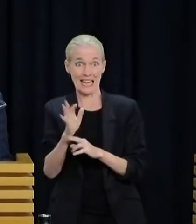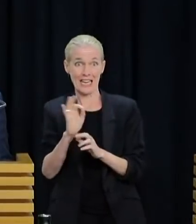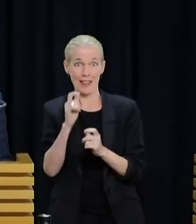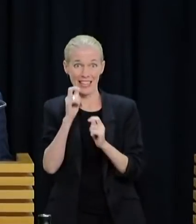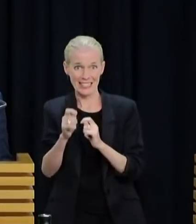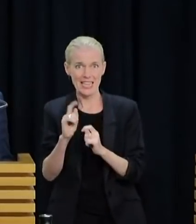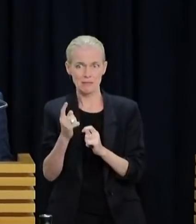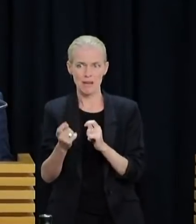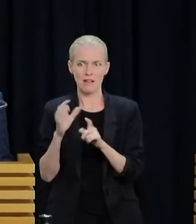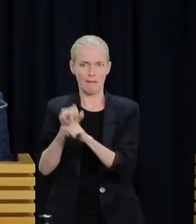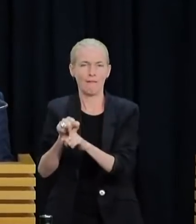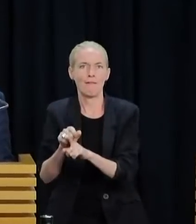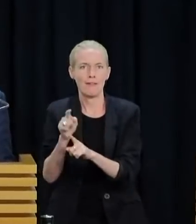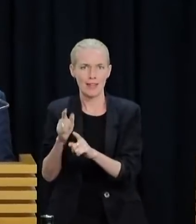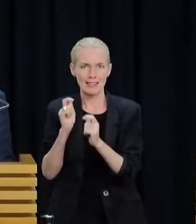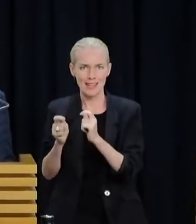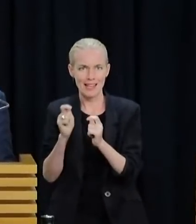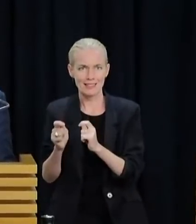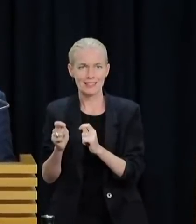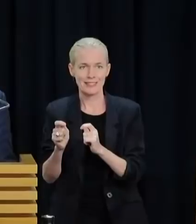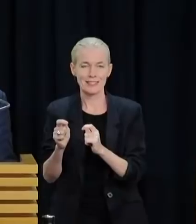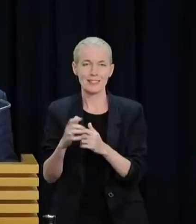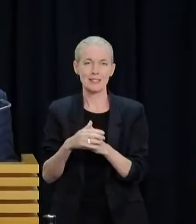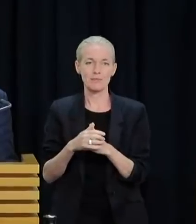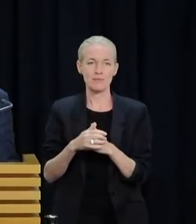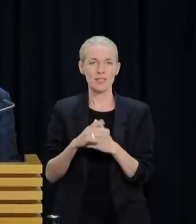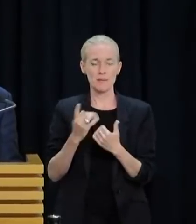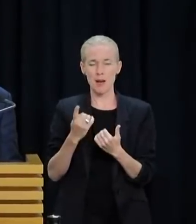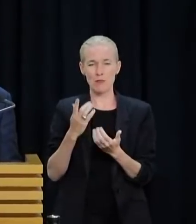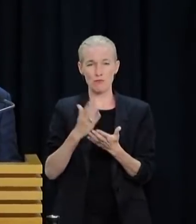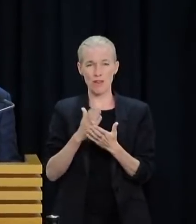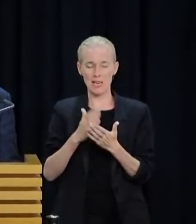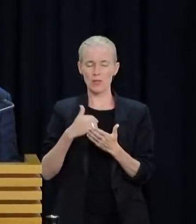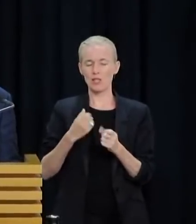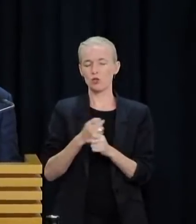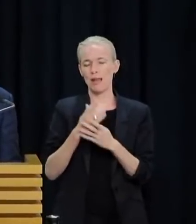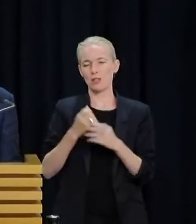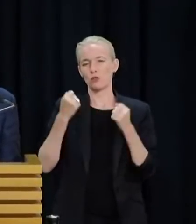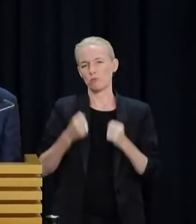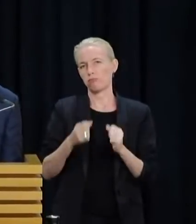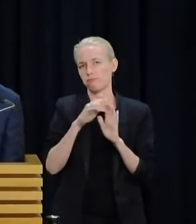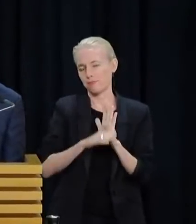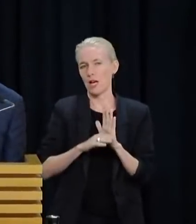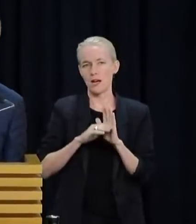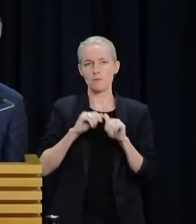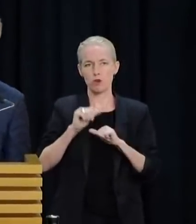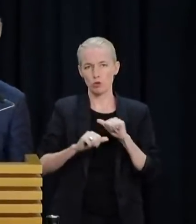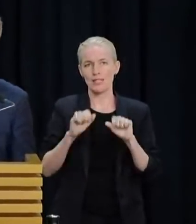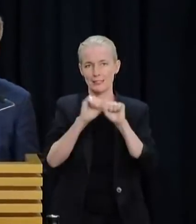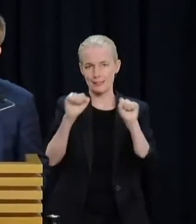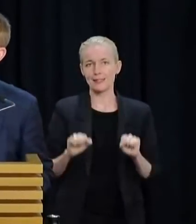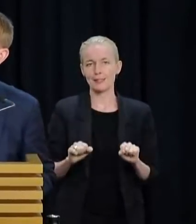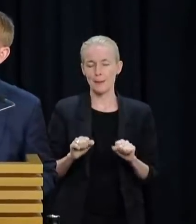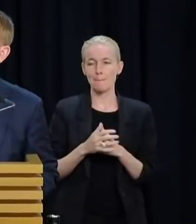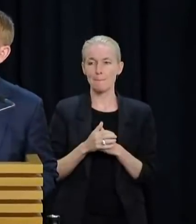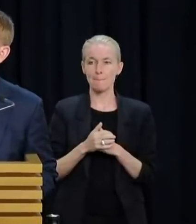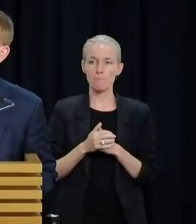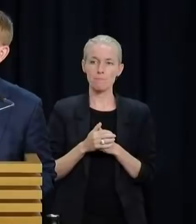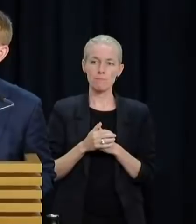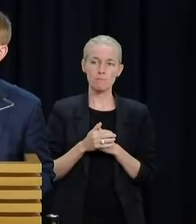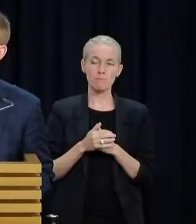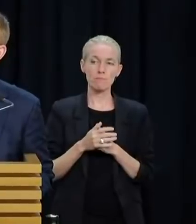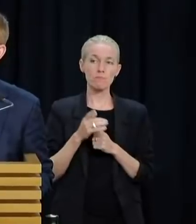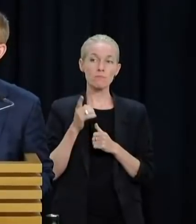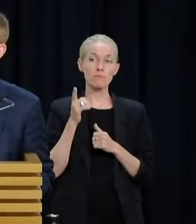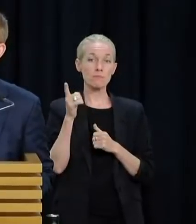not returning to school unless they had had a negative test, and that's transpired to be exactly the right thing to have done. Has any thought been given to vaccinating the